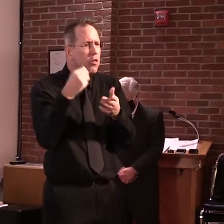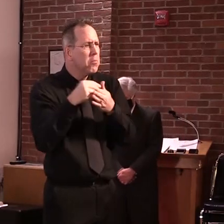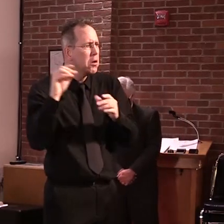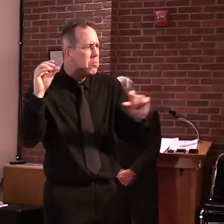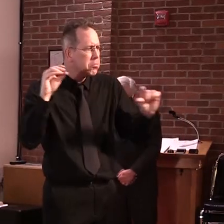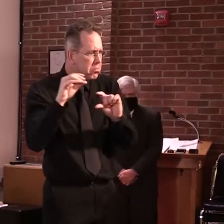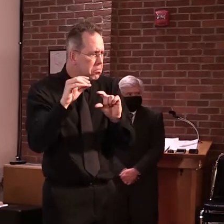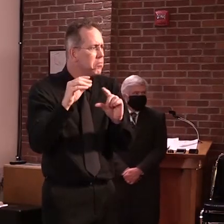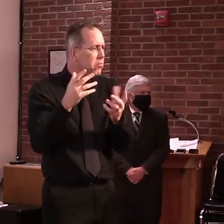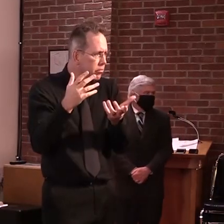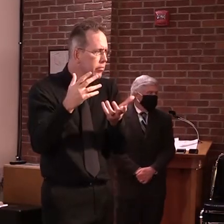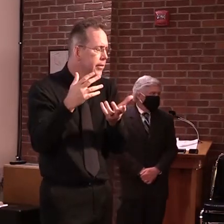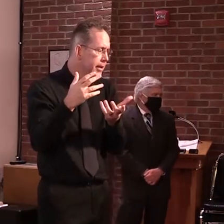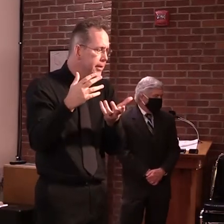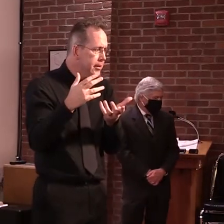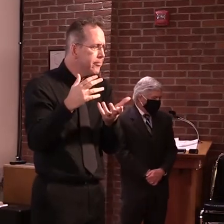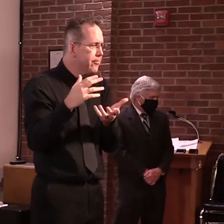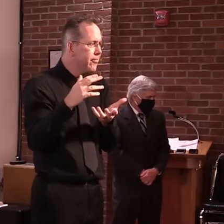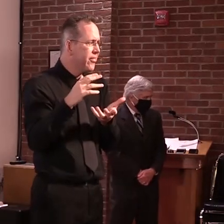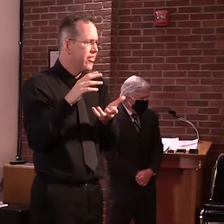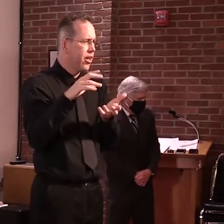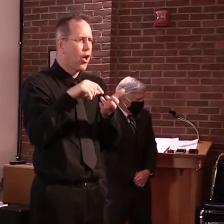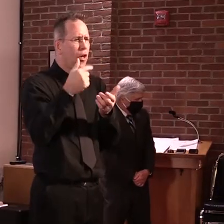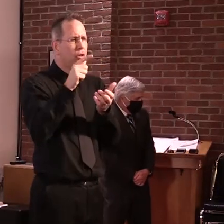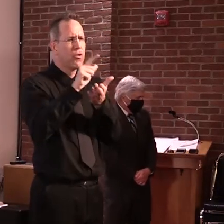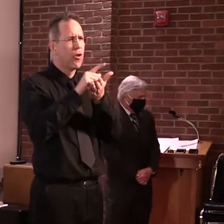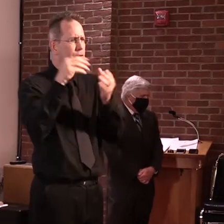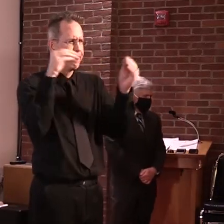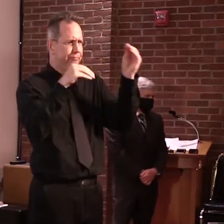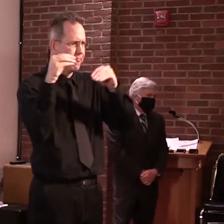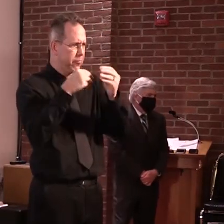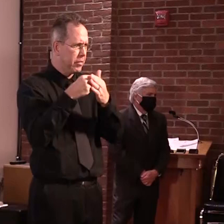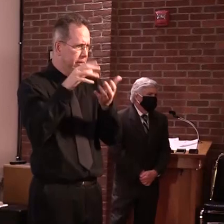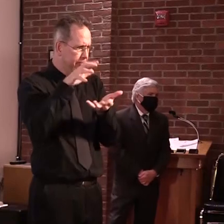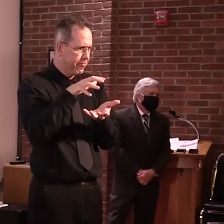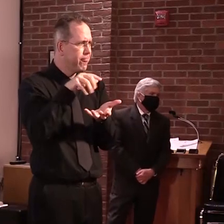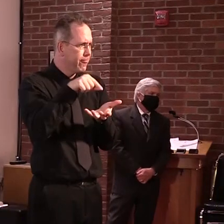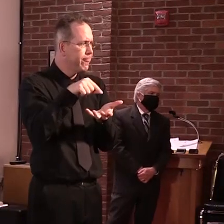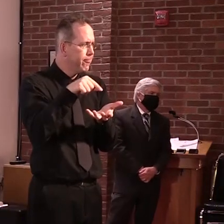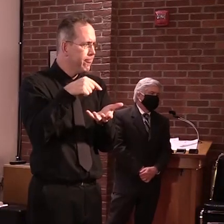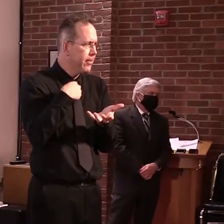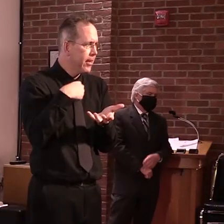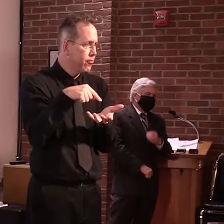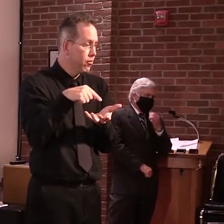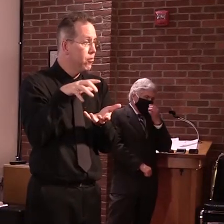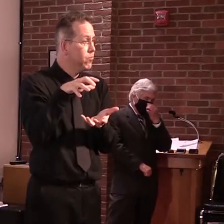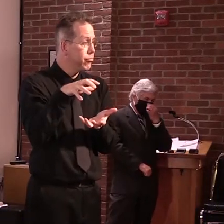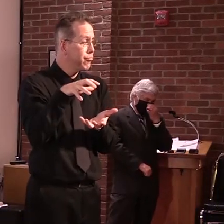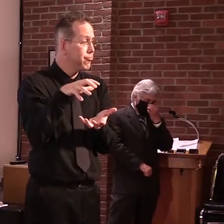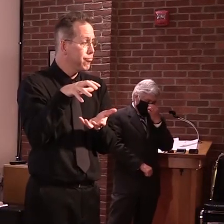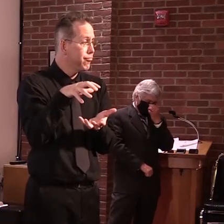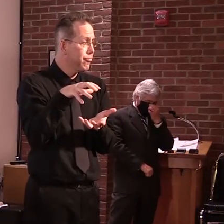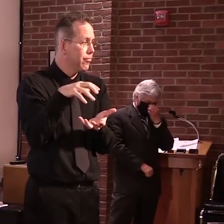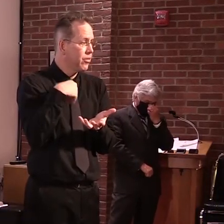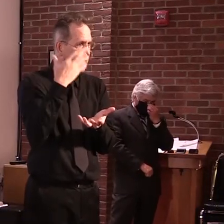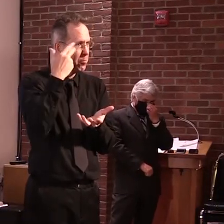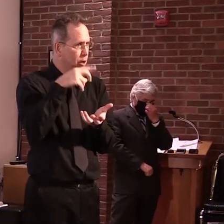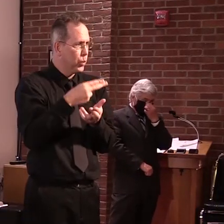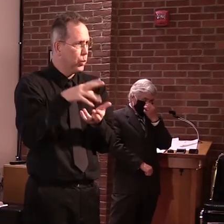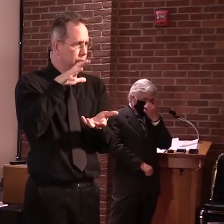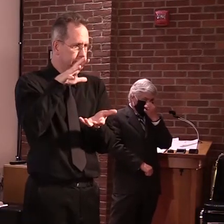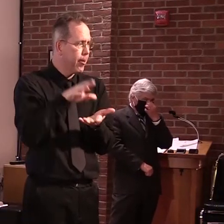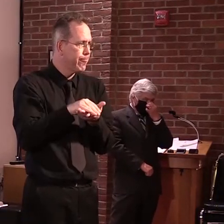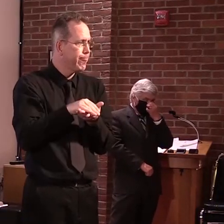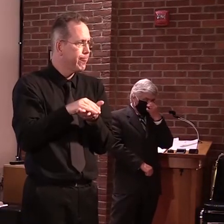other parts of legislation. That's where the money that we are anticipating spending is coming from. It's